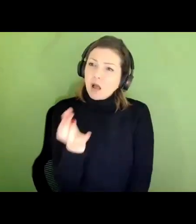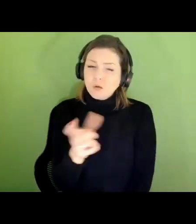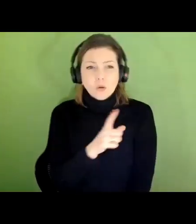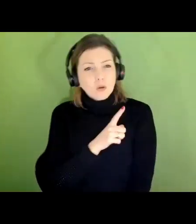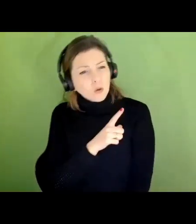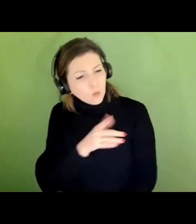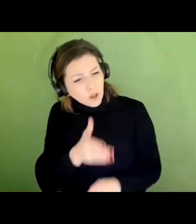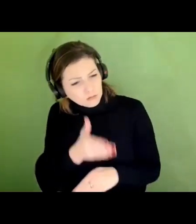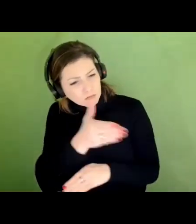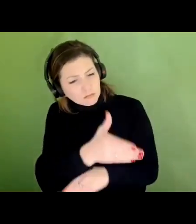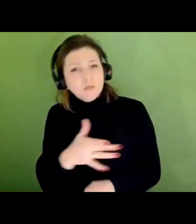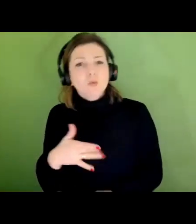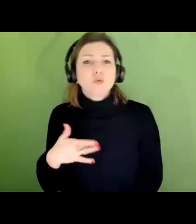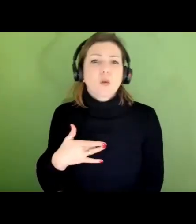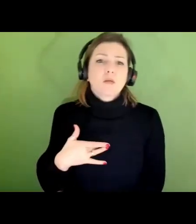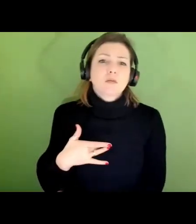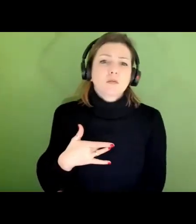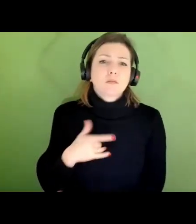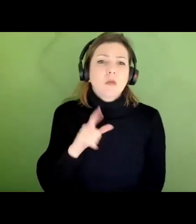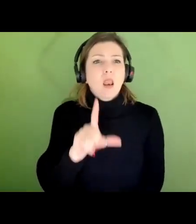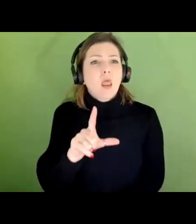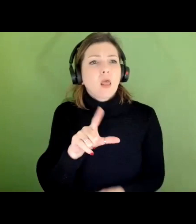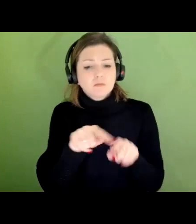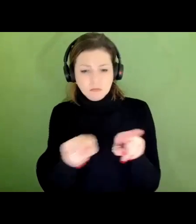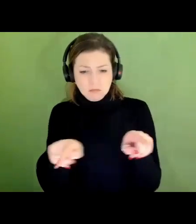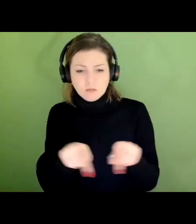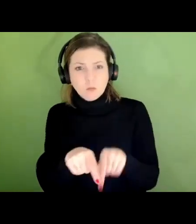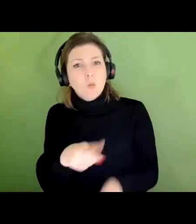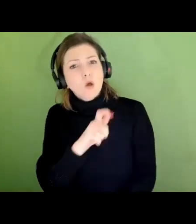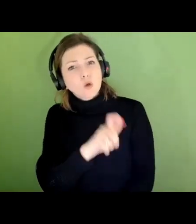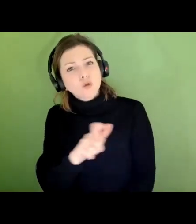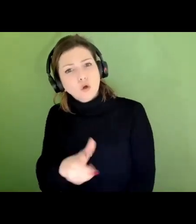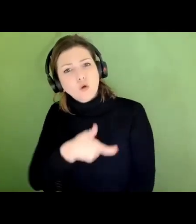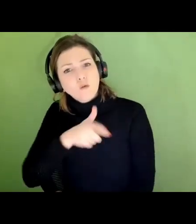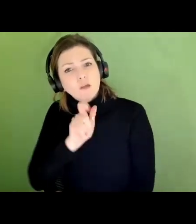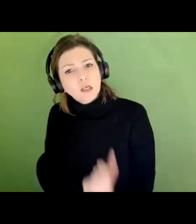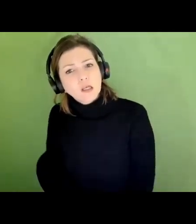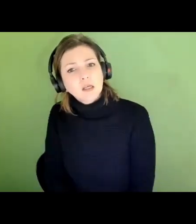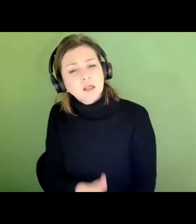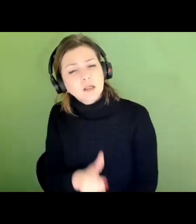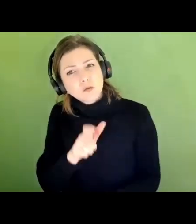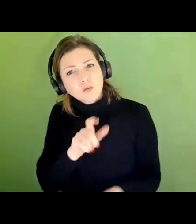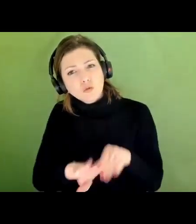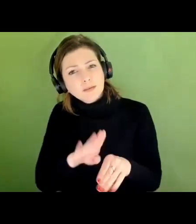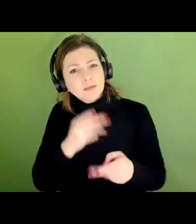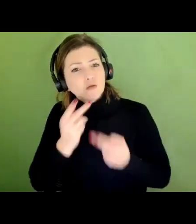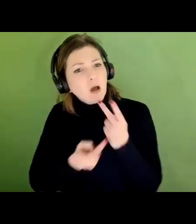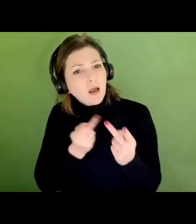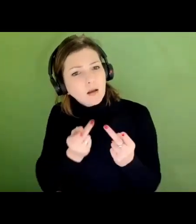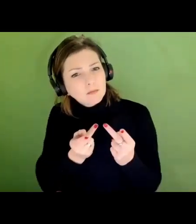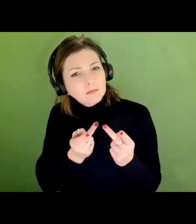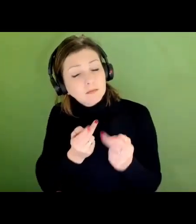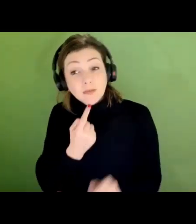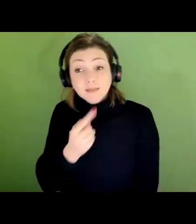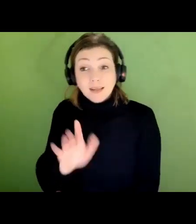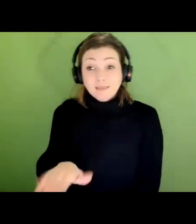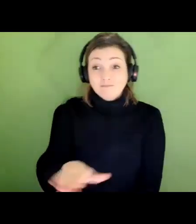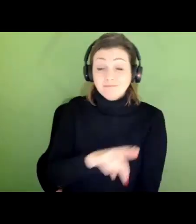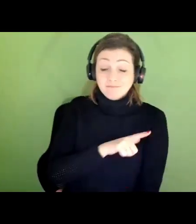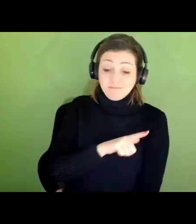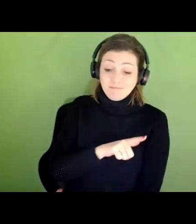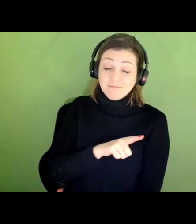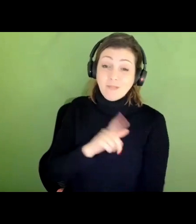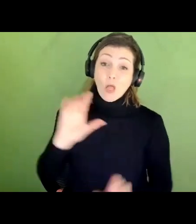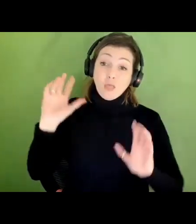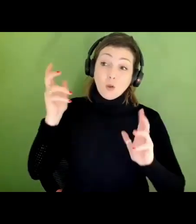of Leicester Square's Costa Coffee to practice my aria. I tell them it's because the acoustics in here